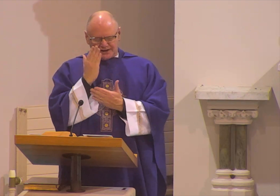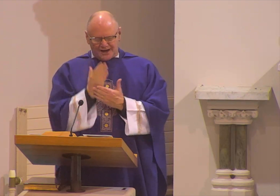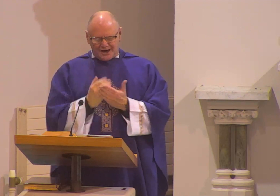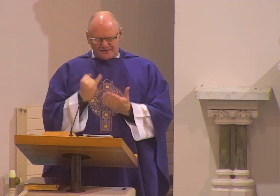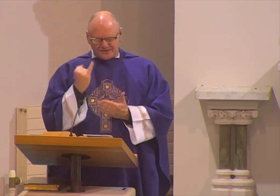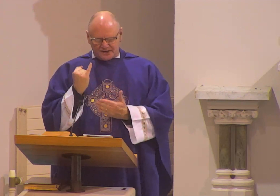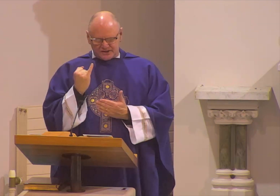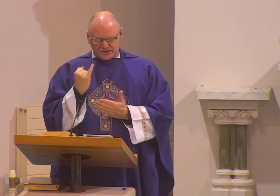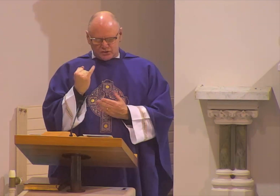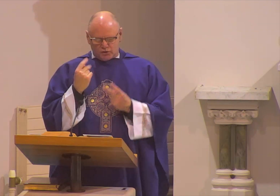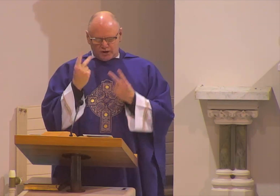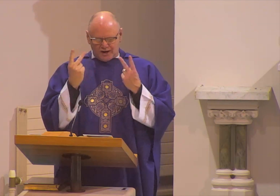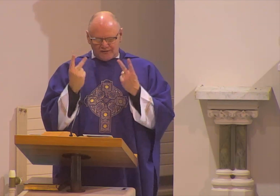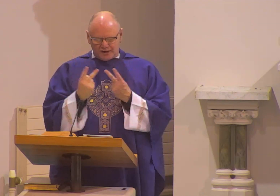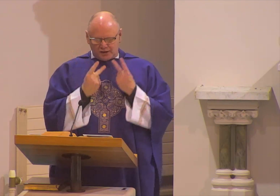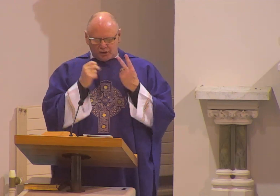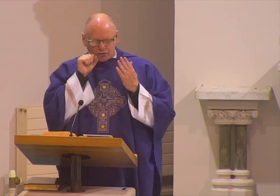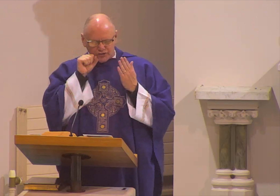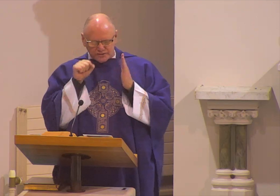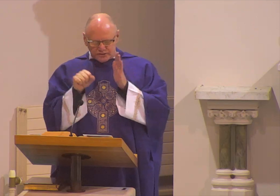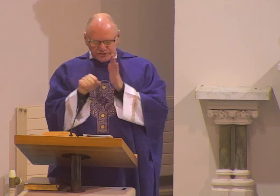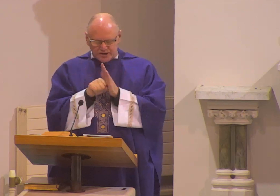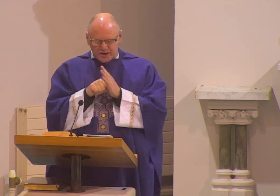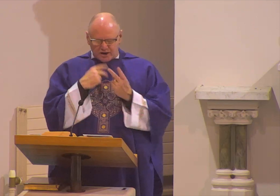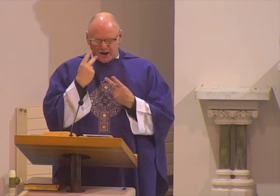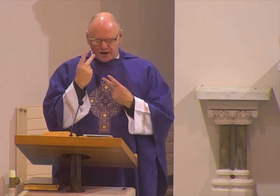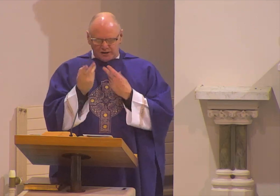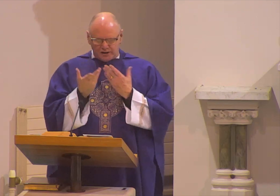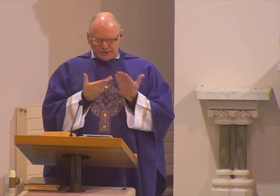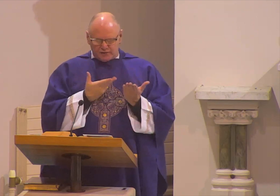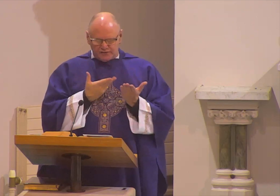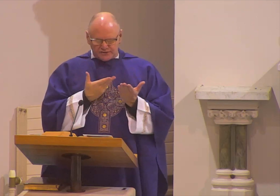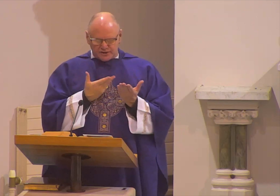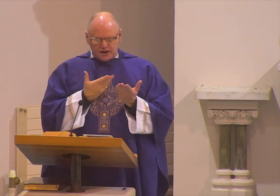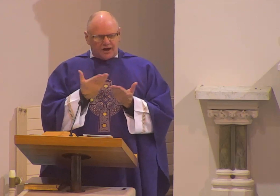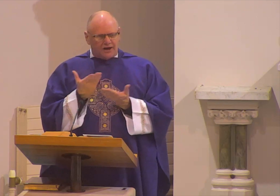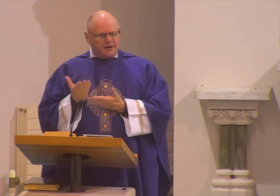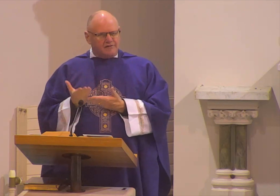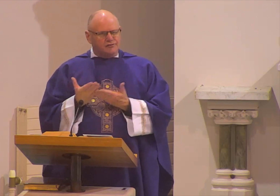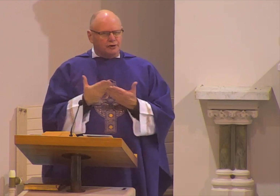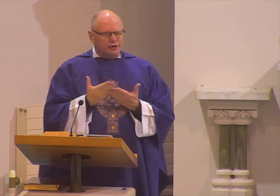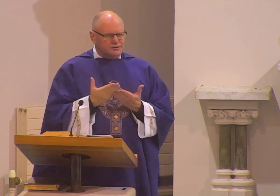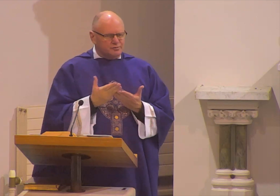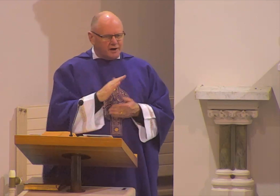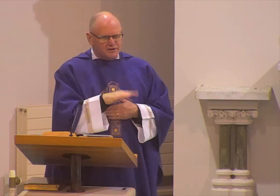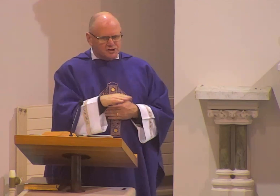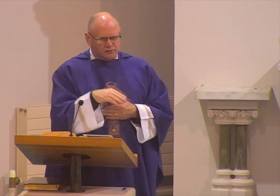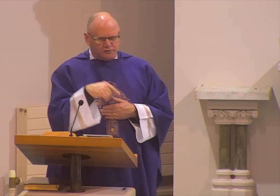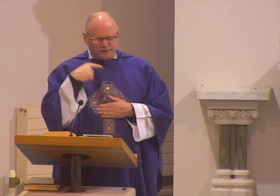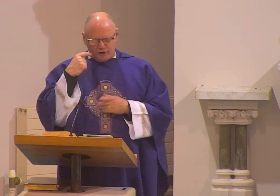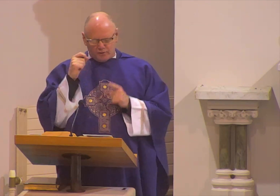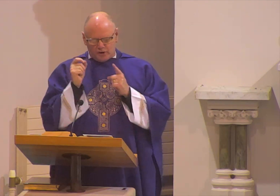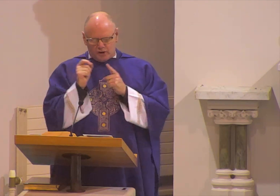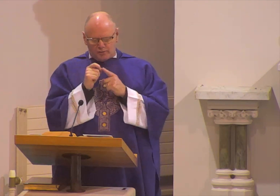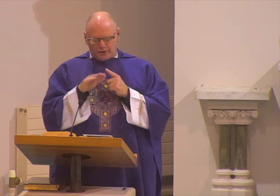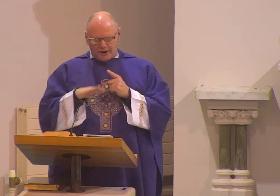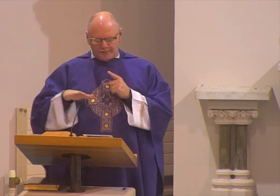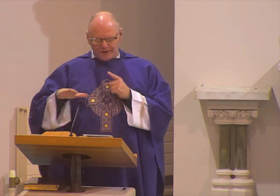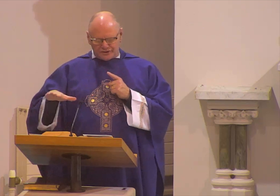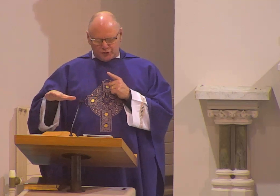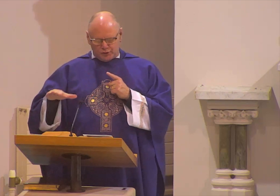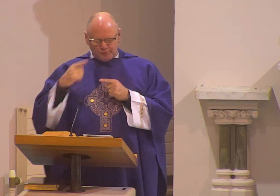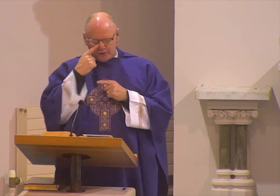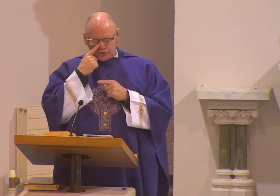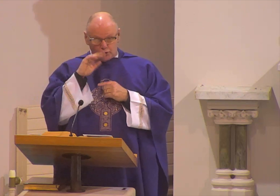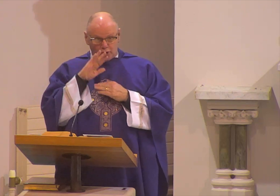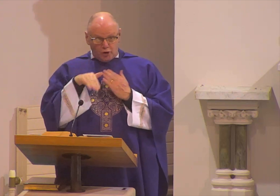at 6:30, we're having a Christmas carol service given to us by our children from our primary